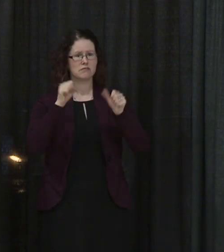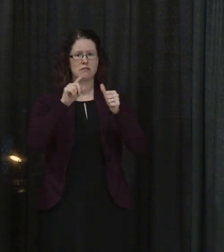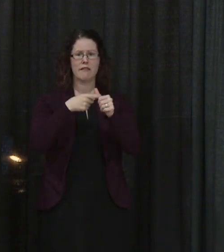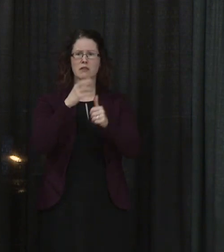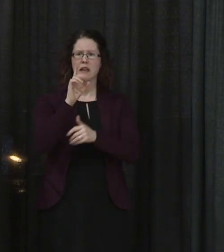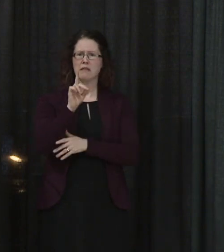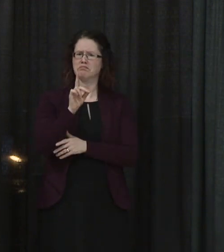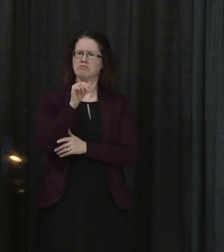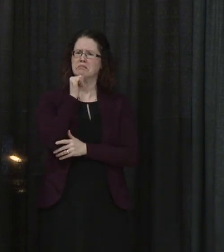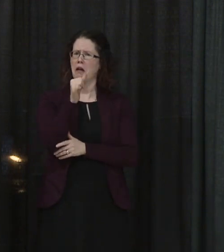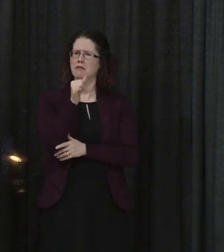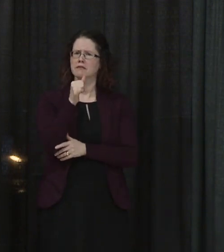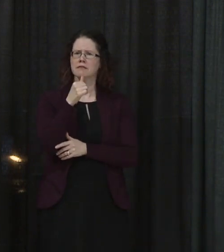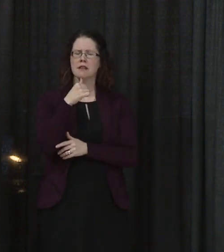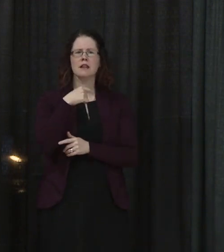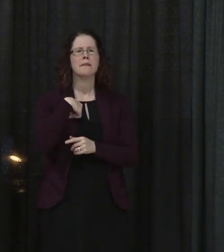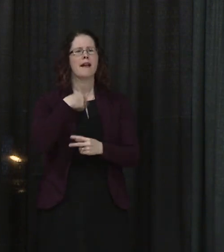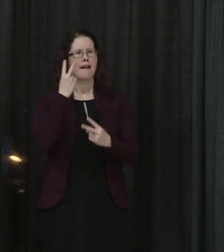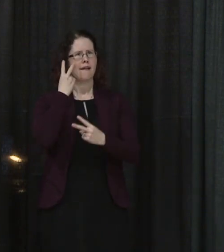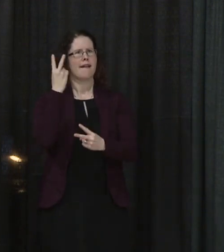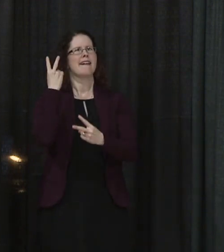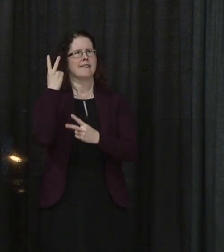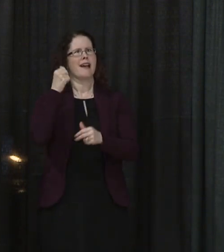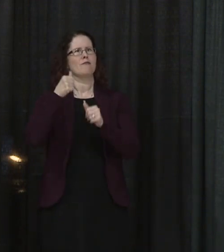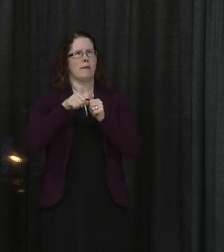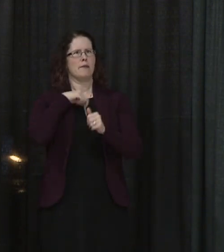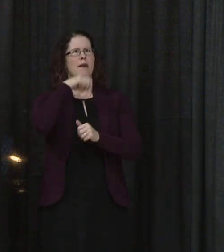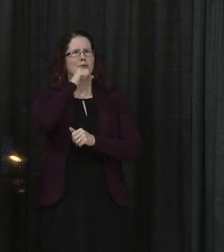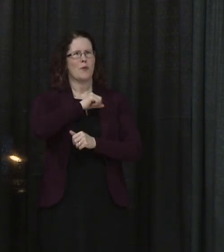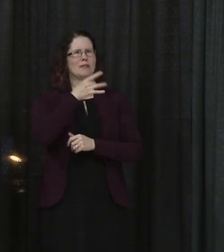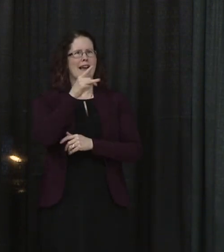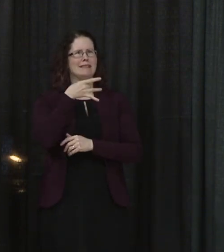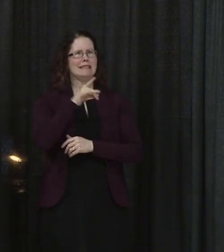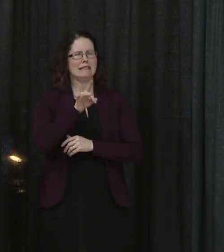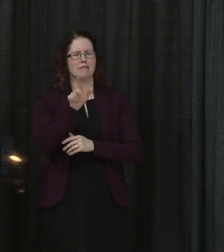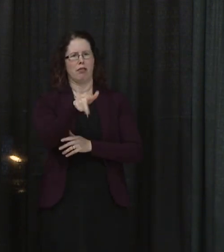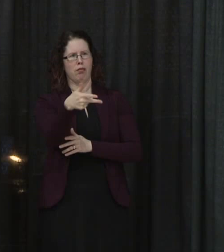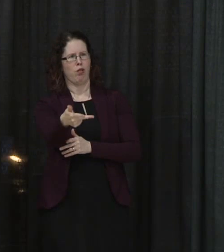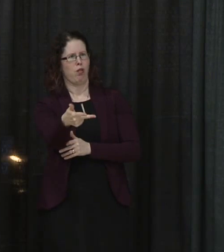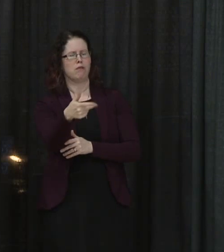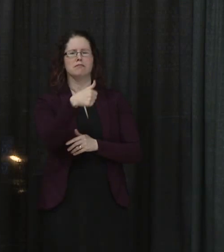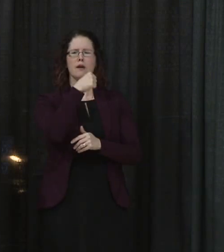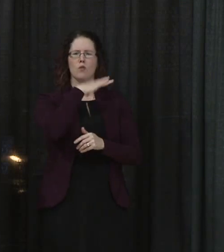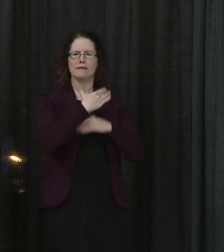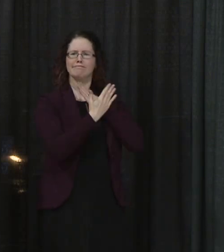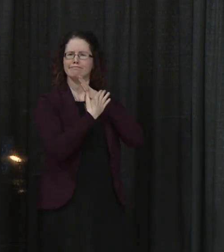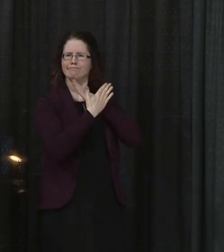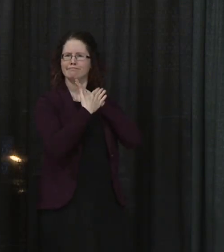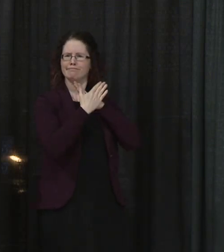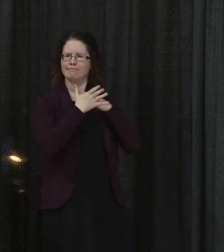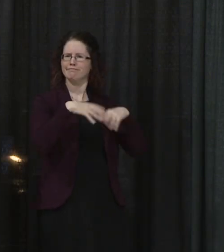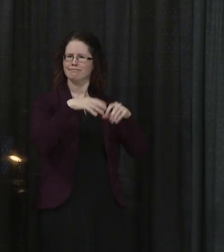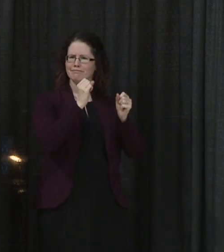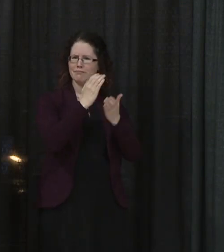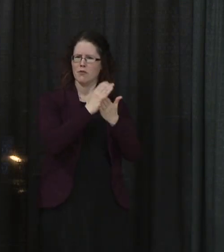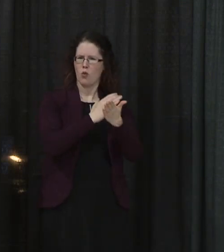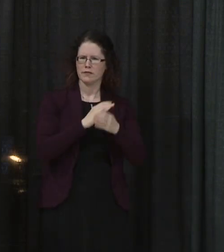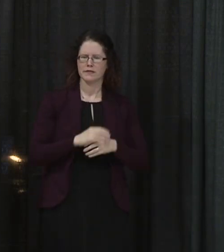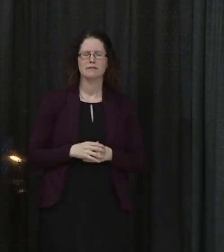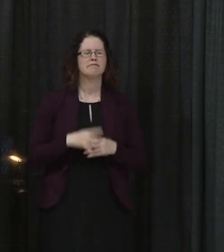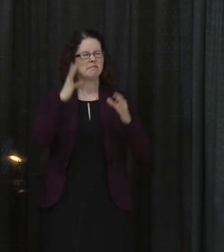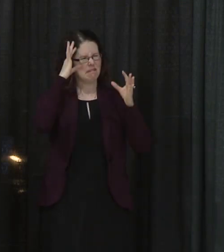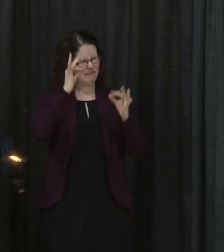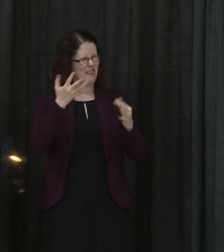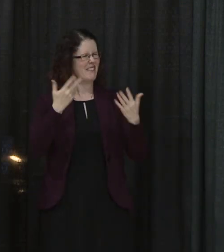lady who saved my life. So I signed up and I took the course. And over many weeks, I attended the modules and learned